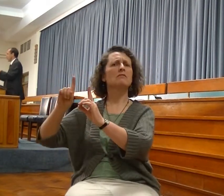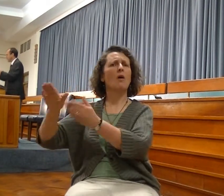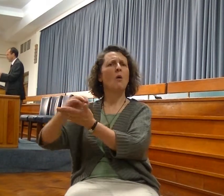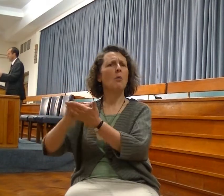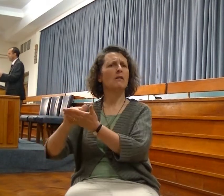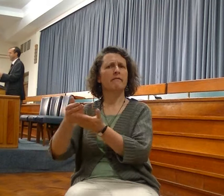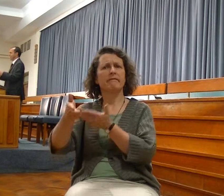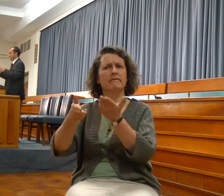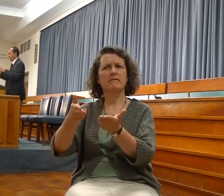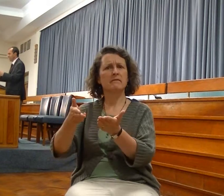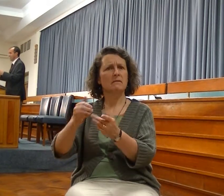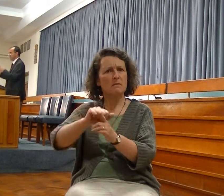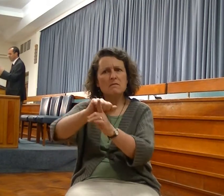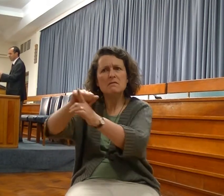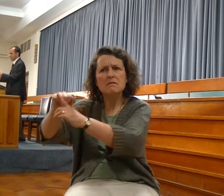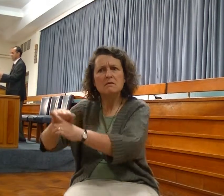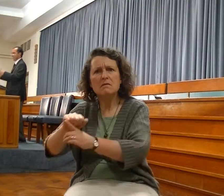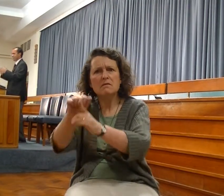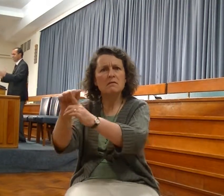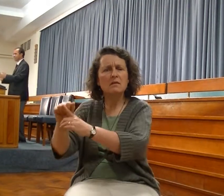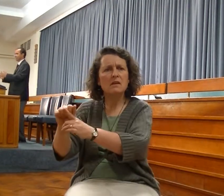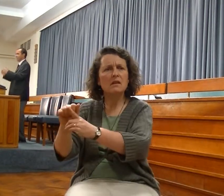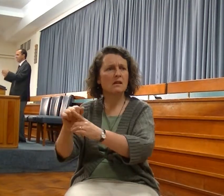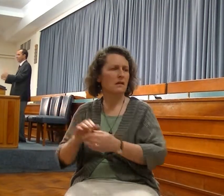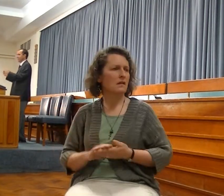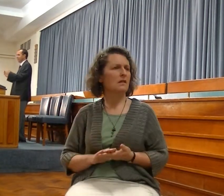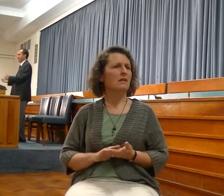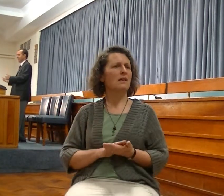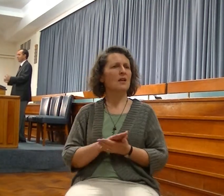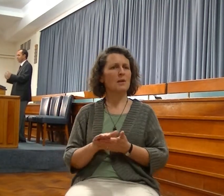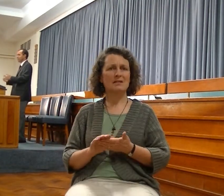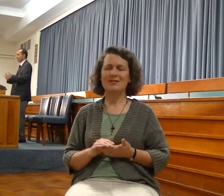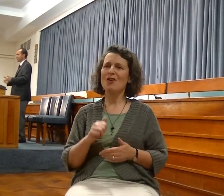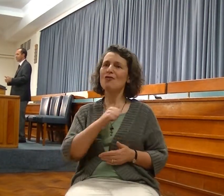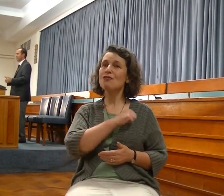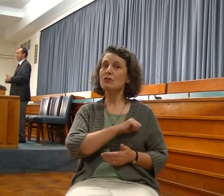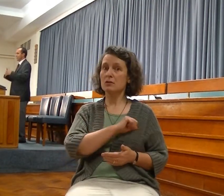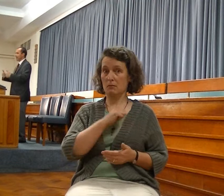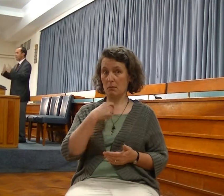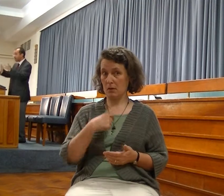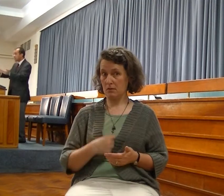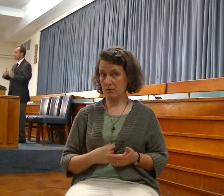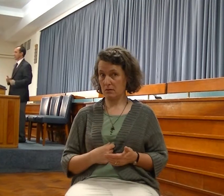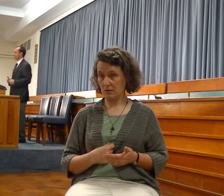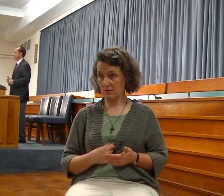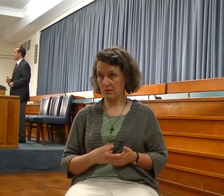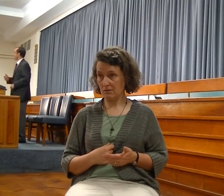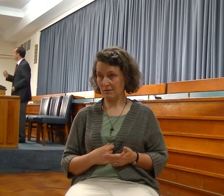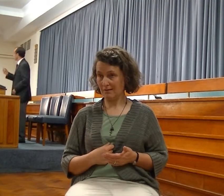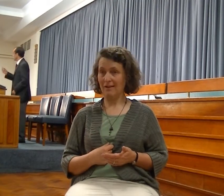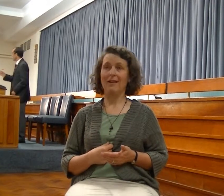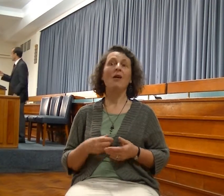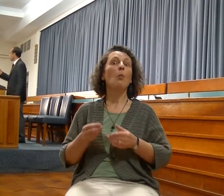make us holy. Hopefully, a holy person, a Christian living a holy life should be also a